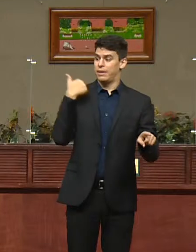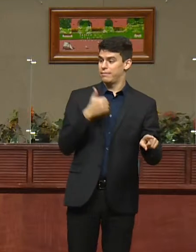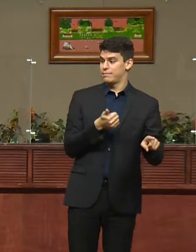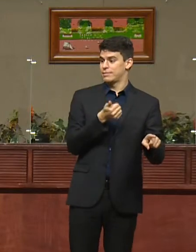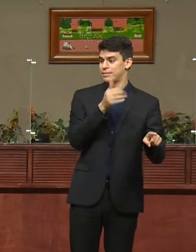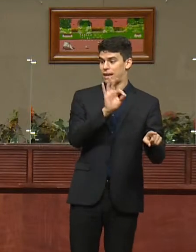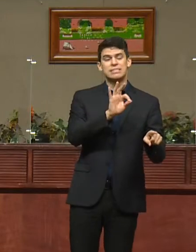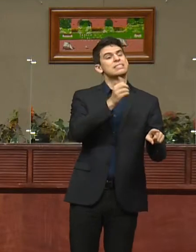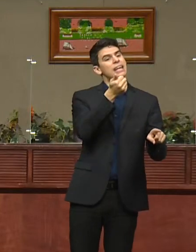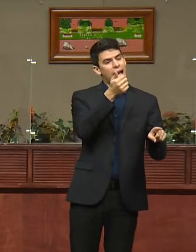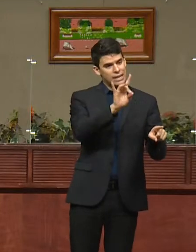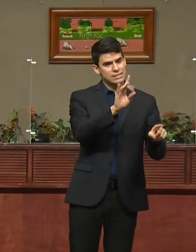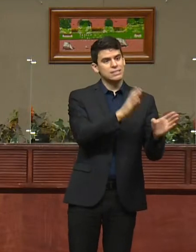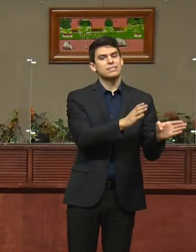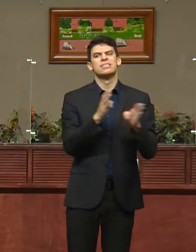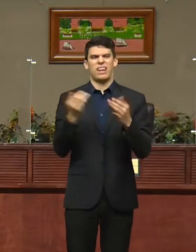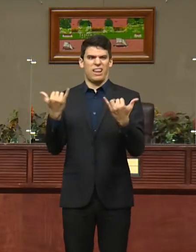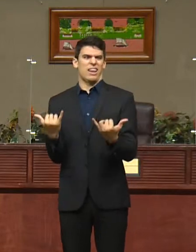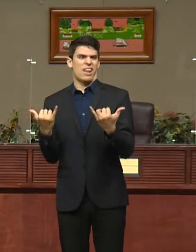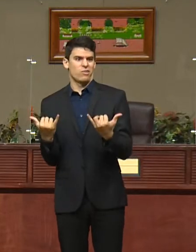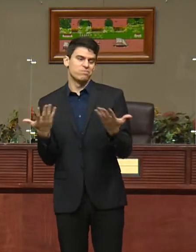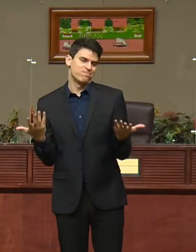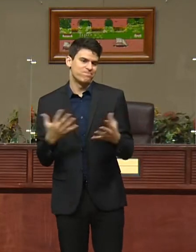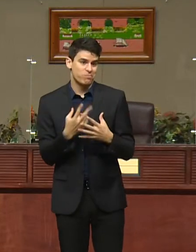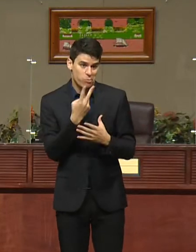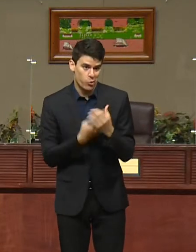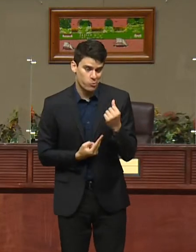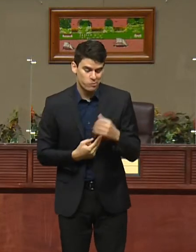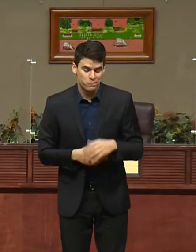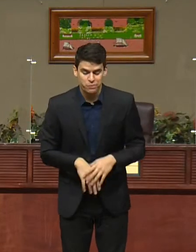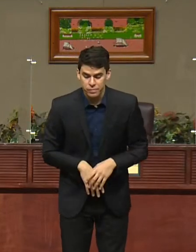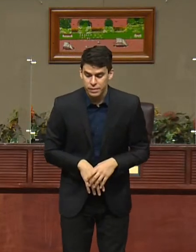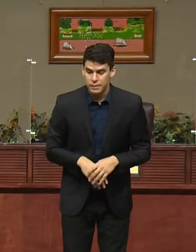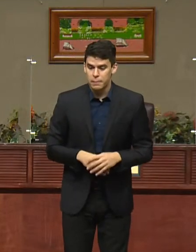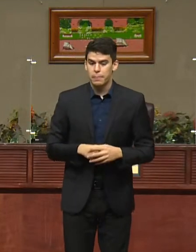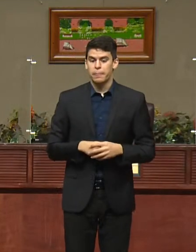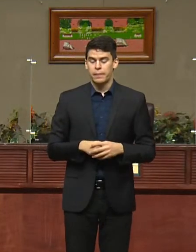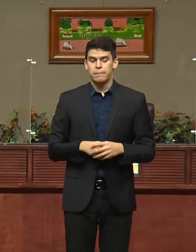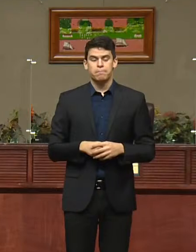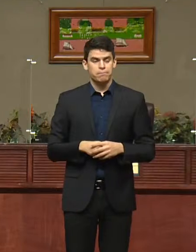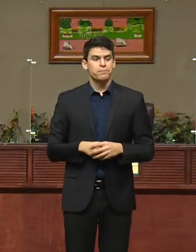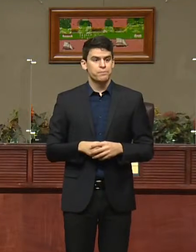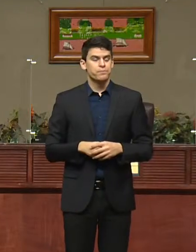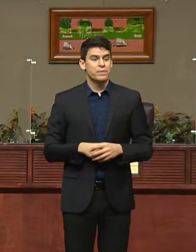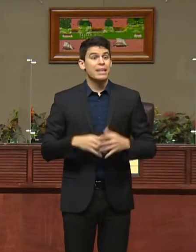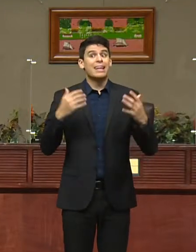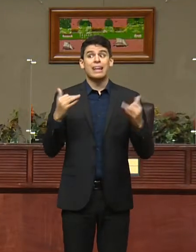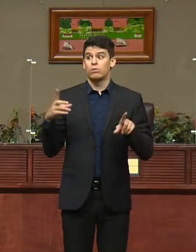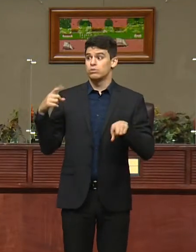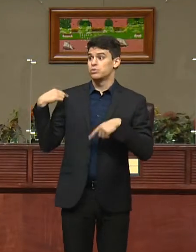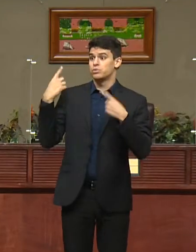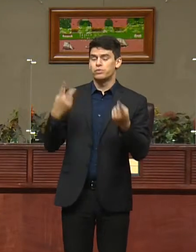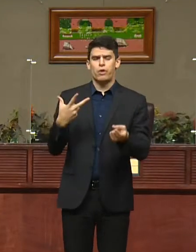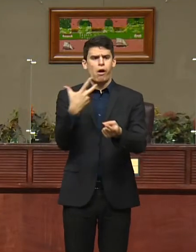have. The total number of doses administered in our county so far,